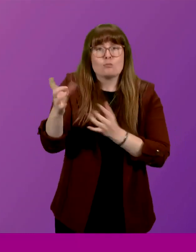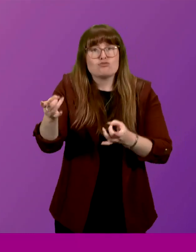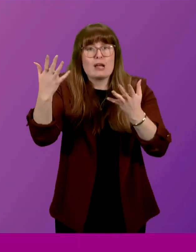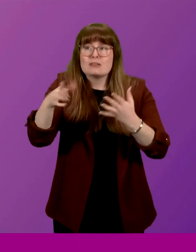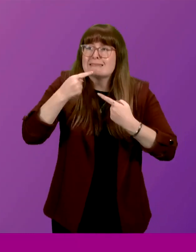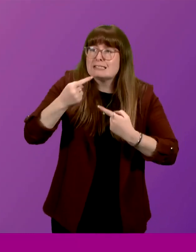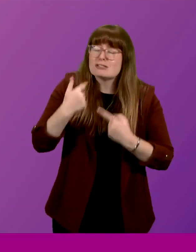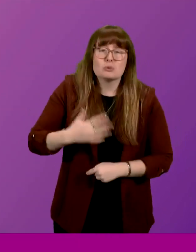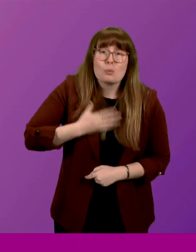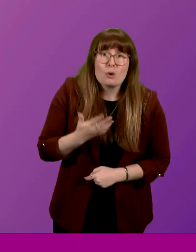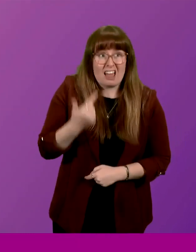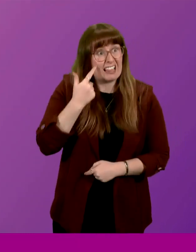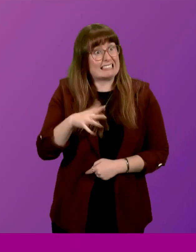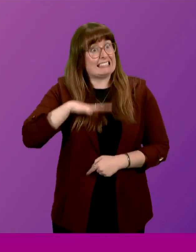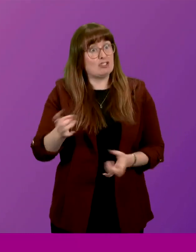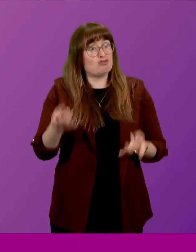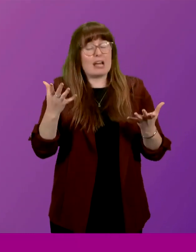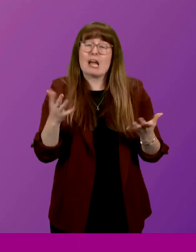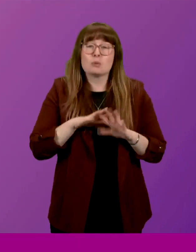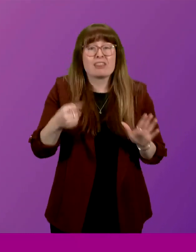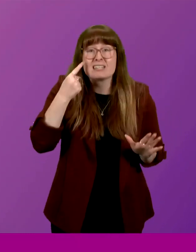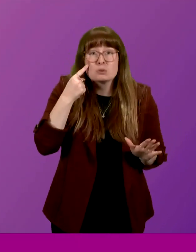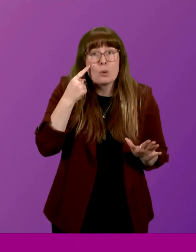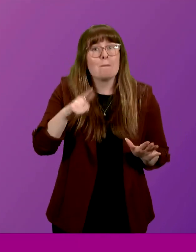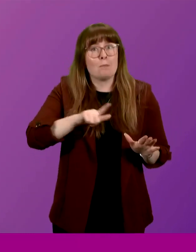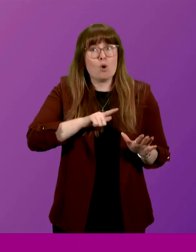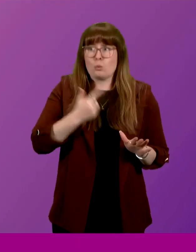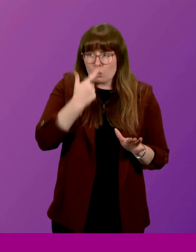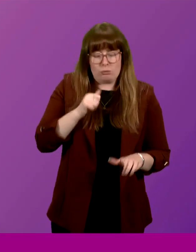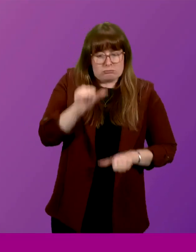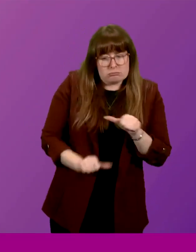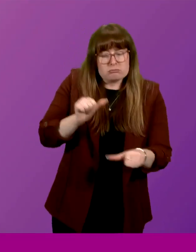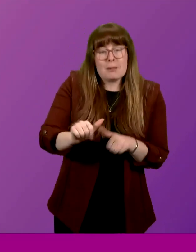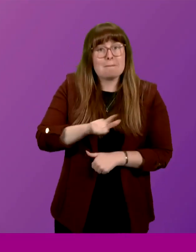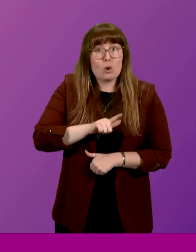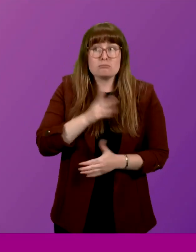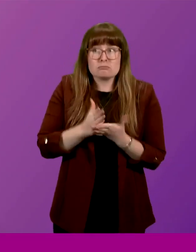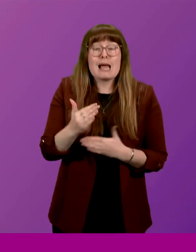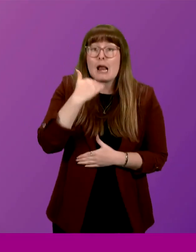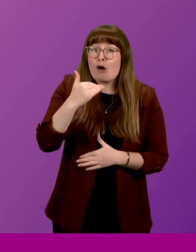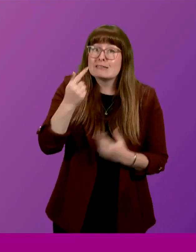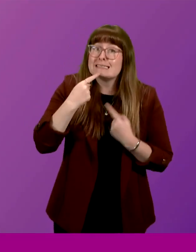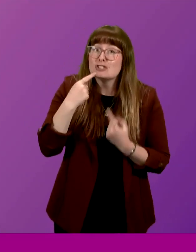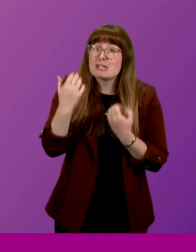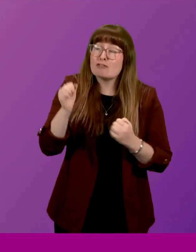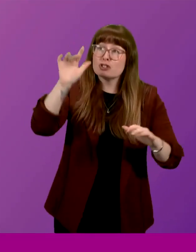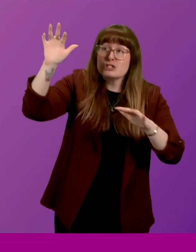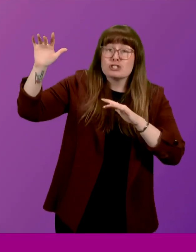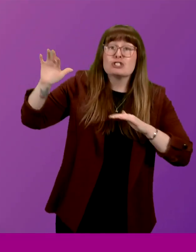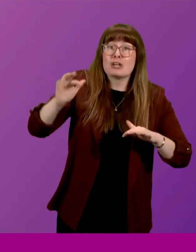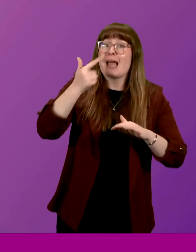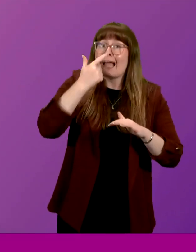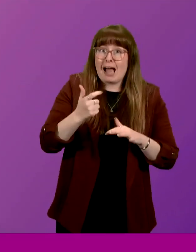don't believe there's a need for that, because we could be making progress on this issue because there are sufficient teachers in the system to reduce